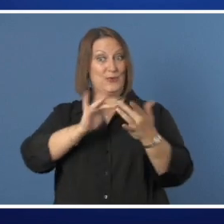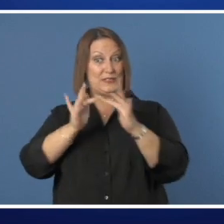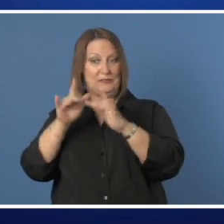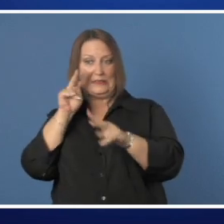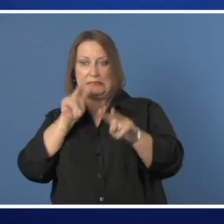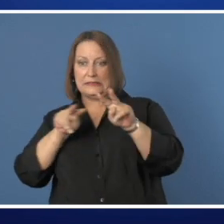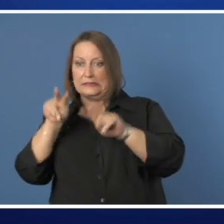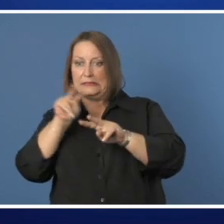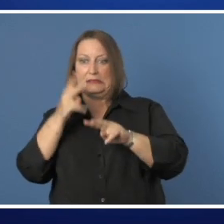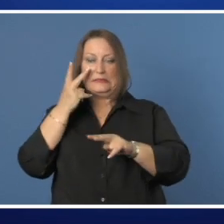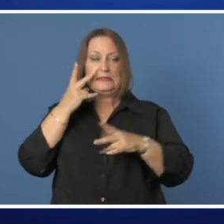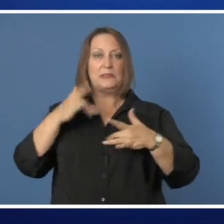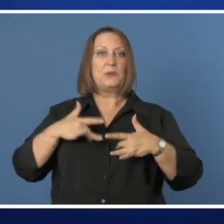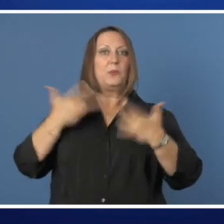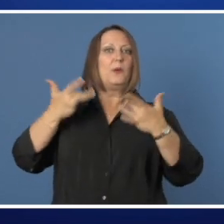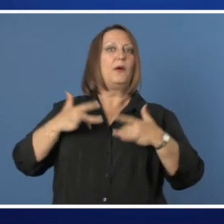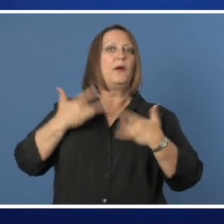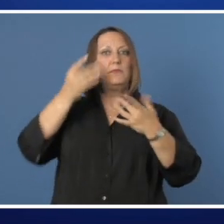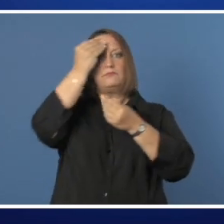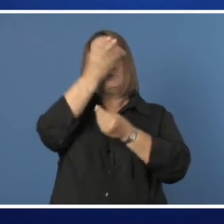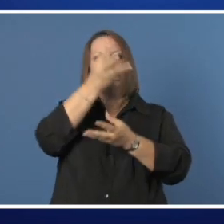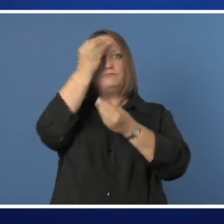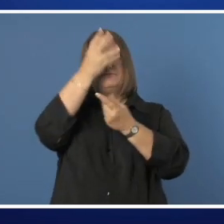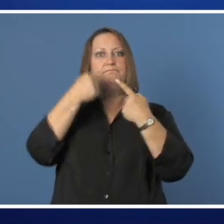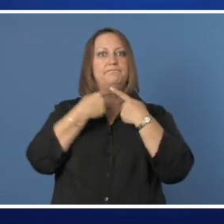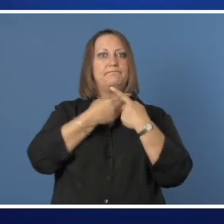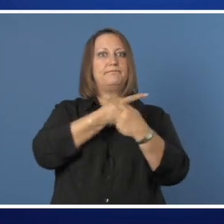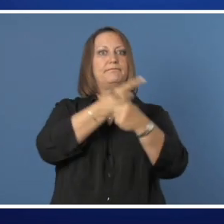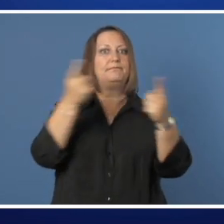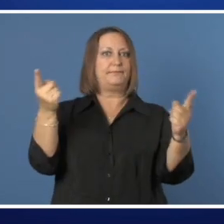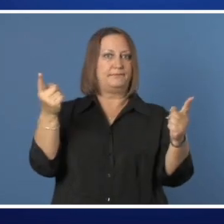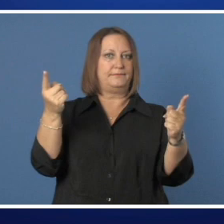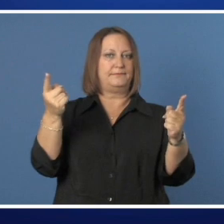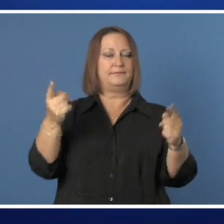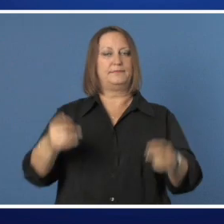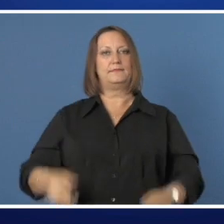internet for official news as it becomes available.